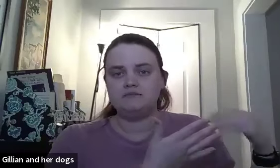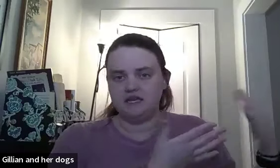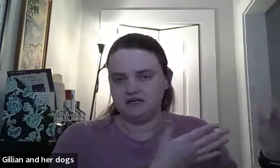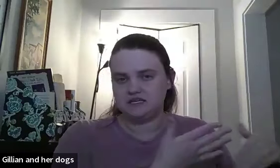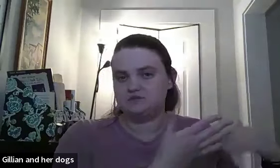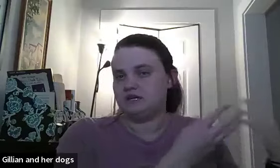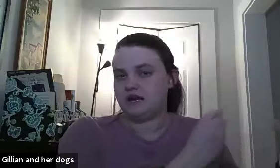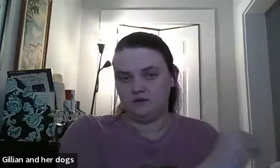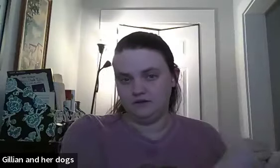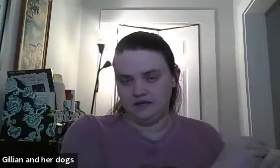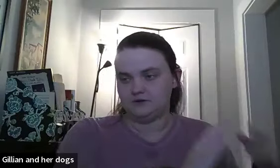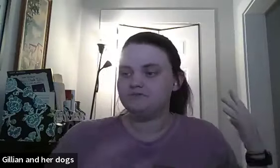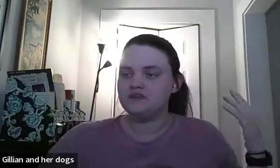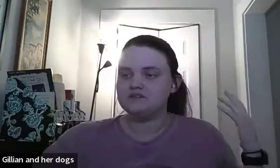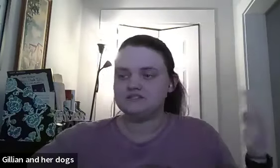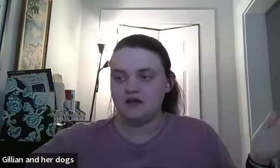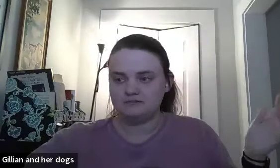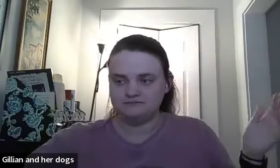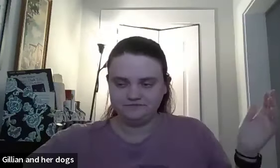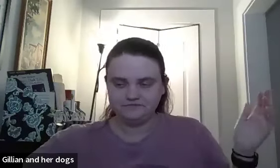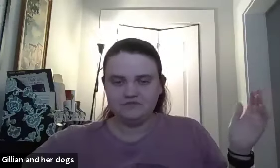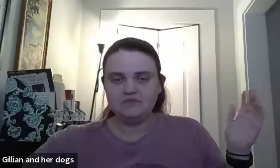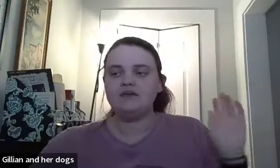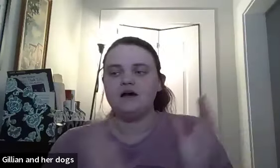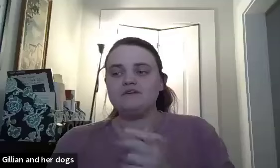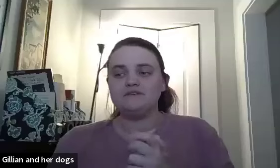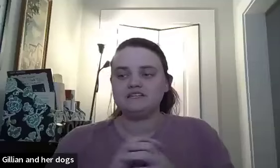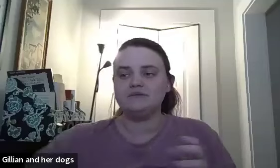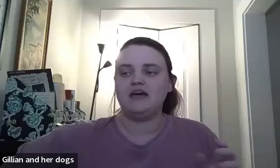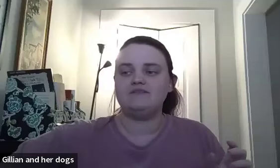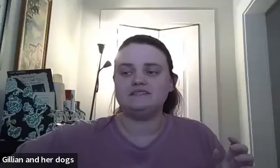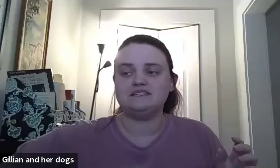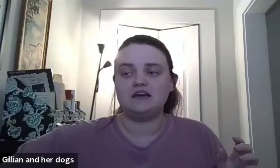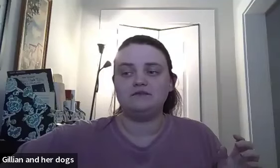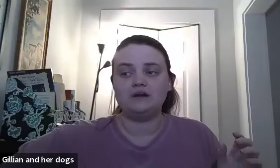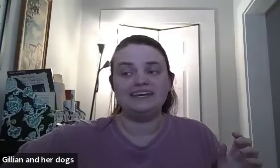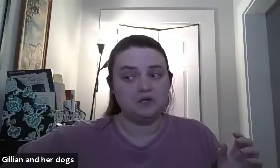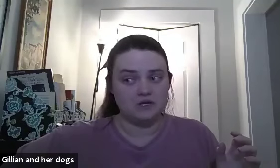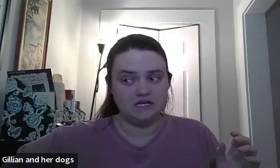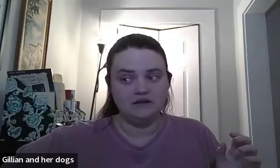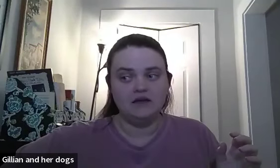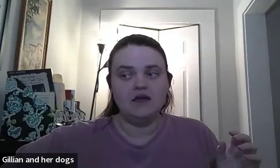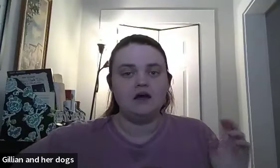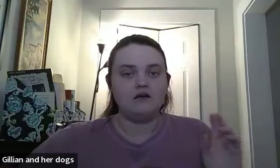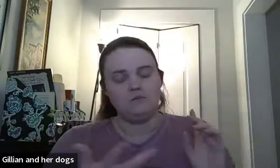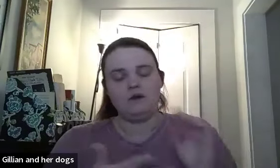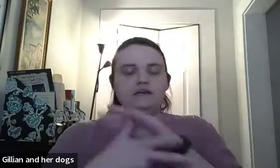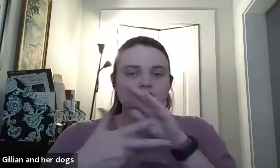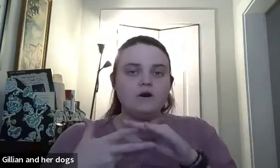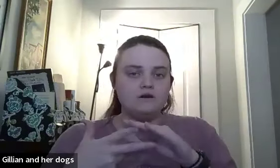then banking signs we can add on later. So, the first sign we have is the sign for hearing. Well, hearing, hard